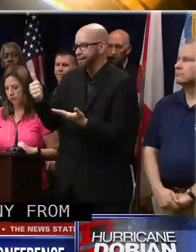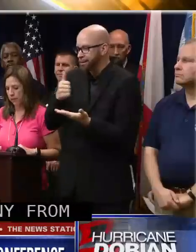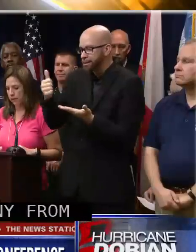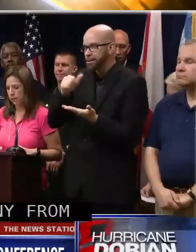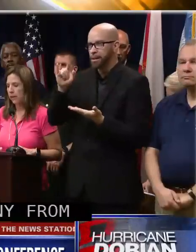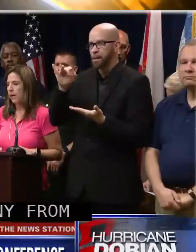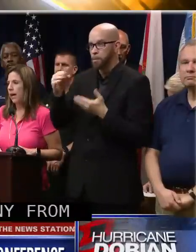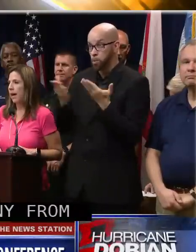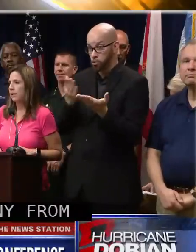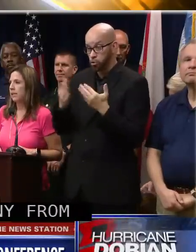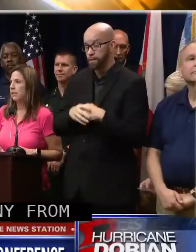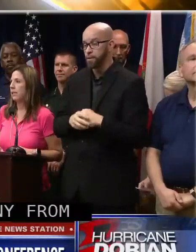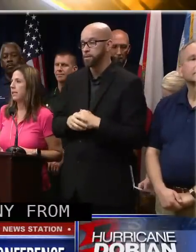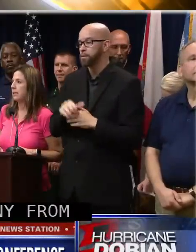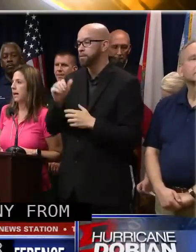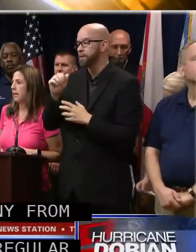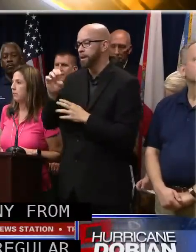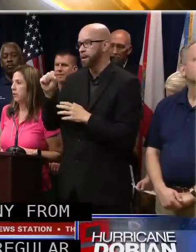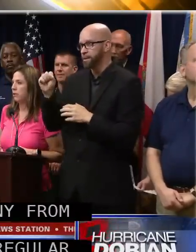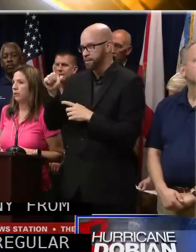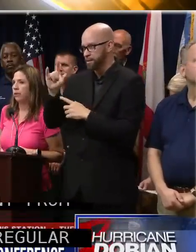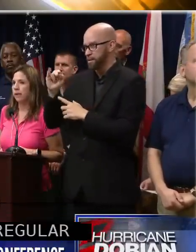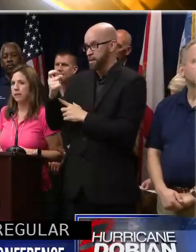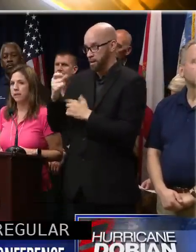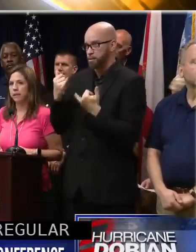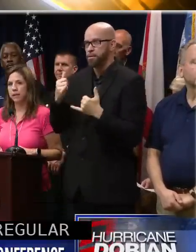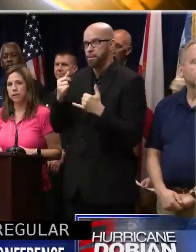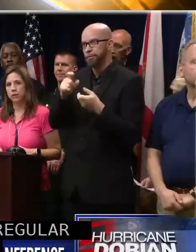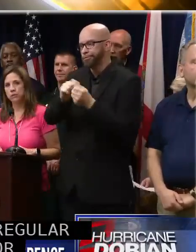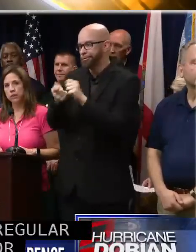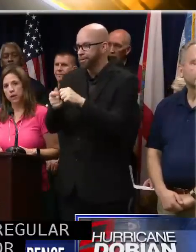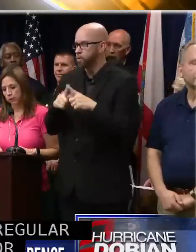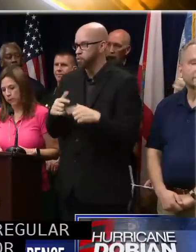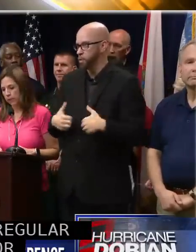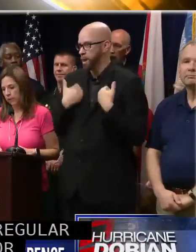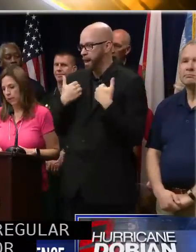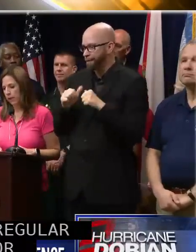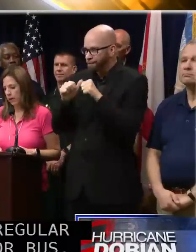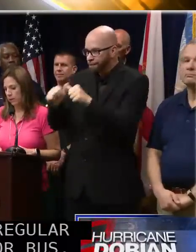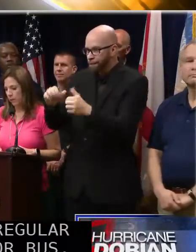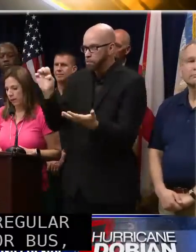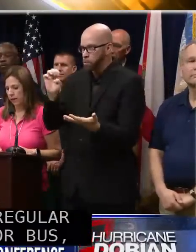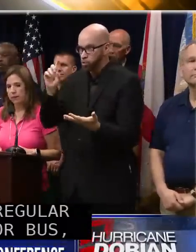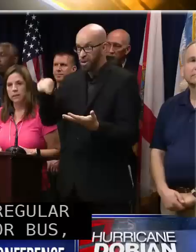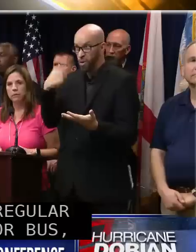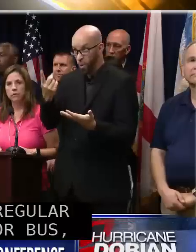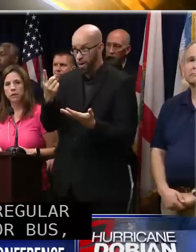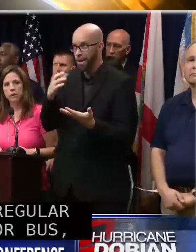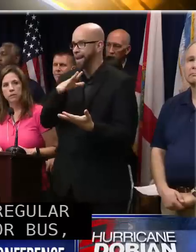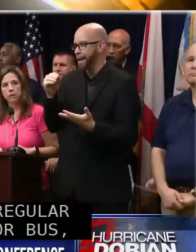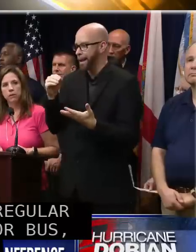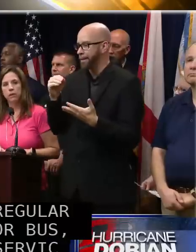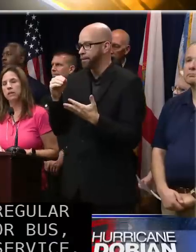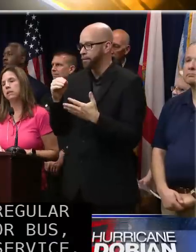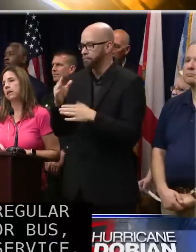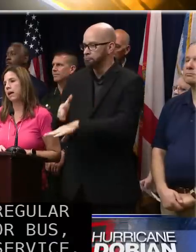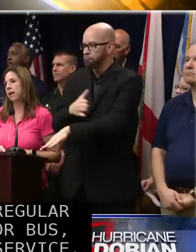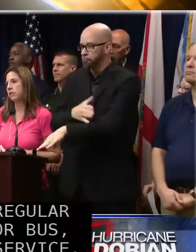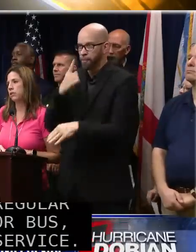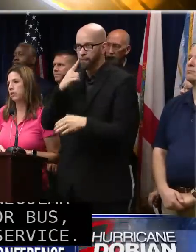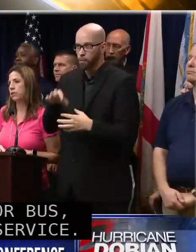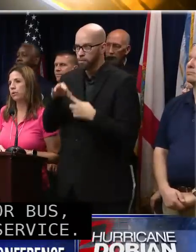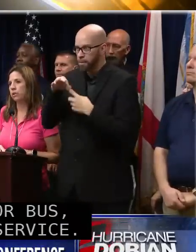limo service. Access Lynx has moved to life-sustaining trips only, as well as the movement of special